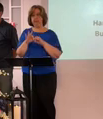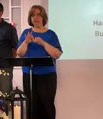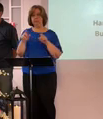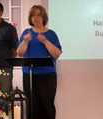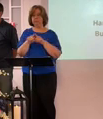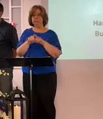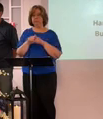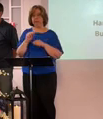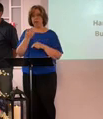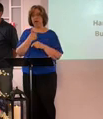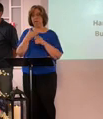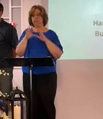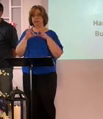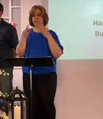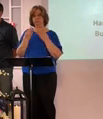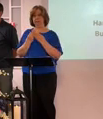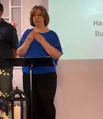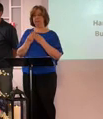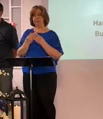our family.